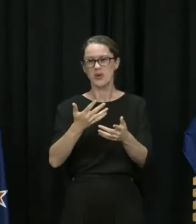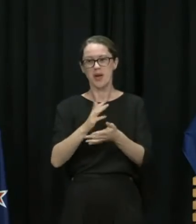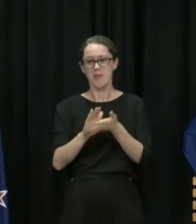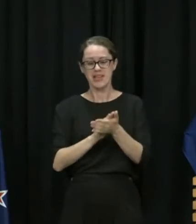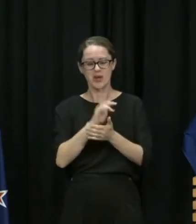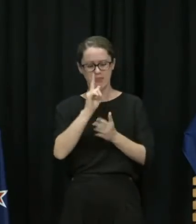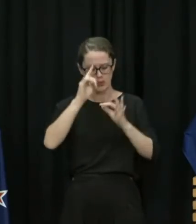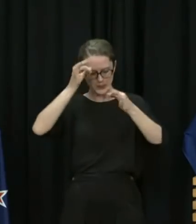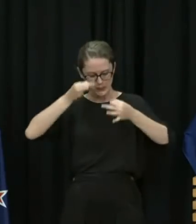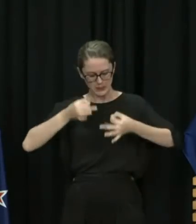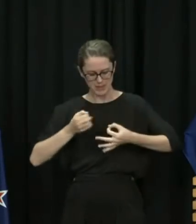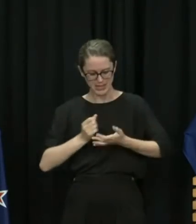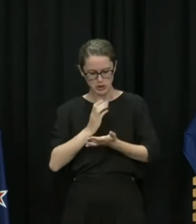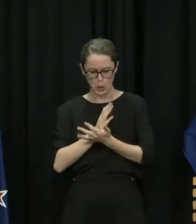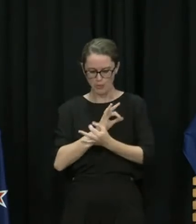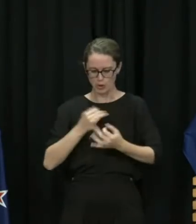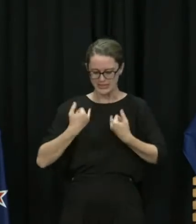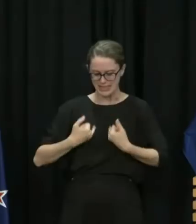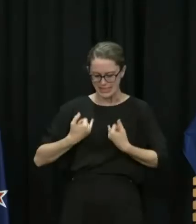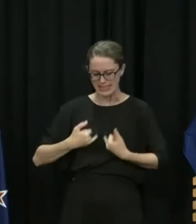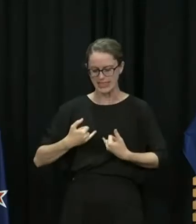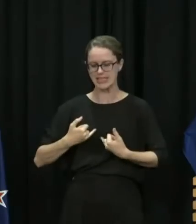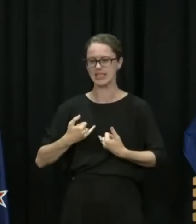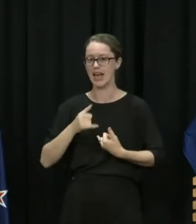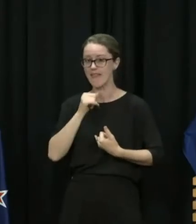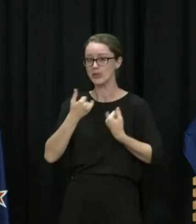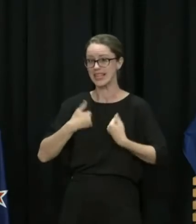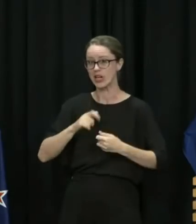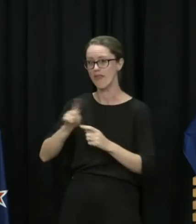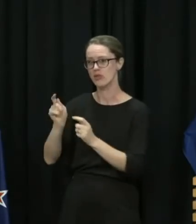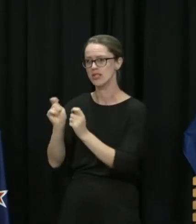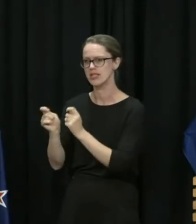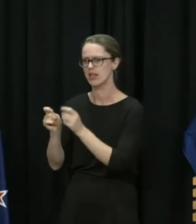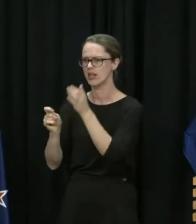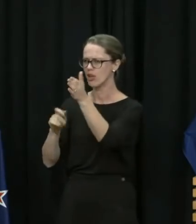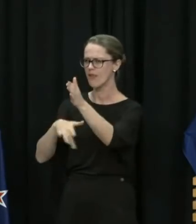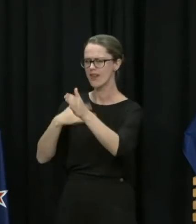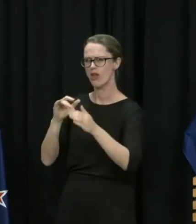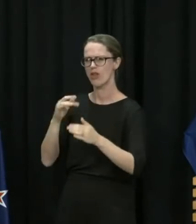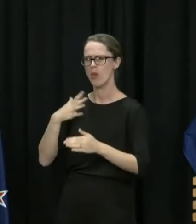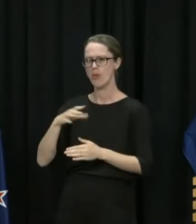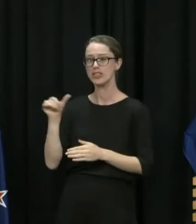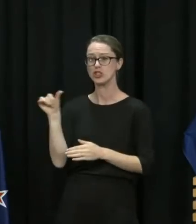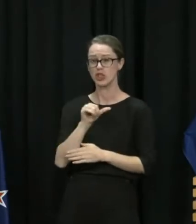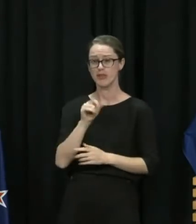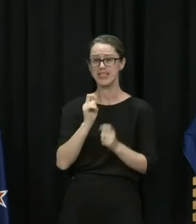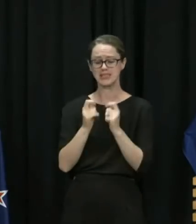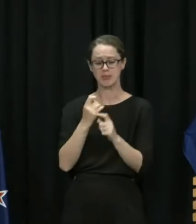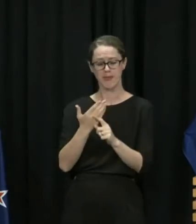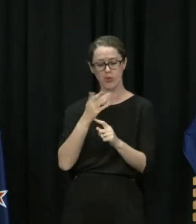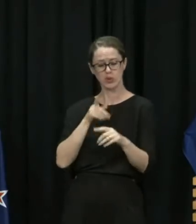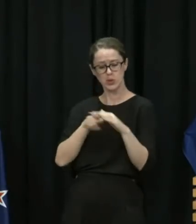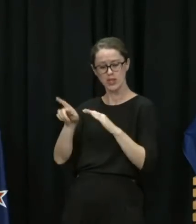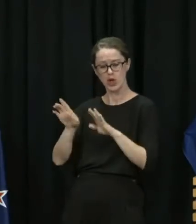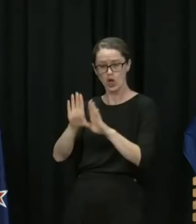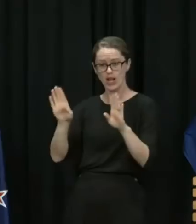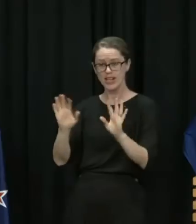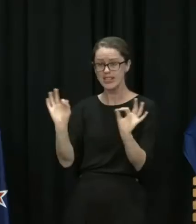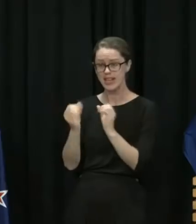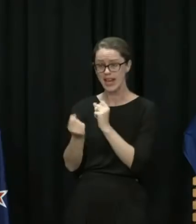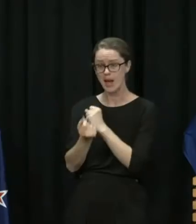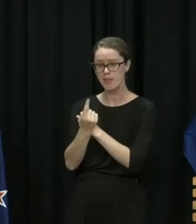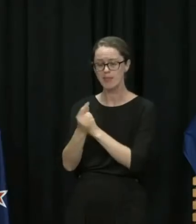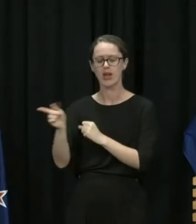for their symptoms as well. Expectation was that they should have been tested before they went on annual leave, and that didn't